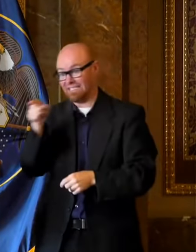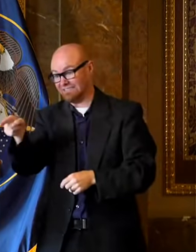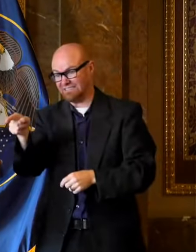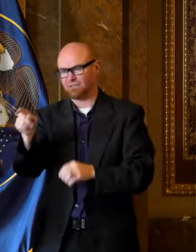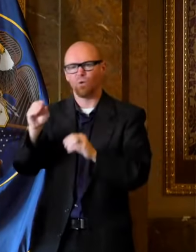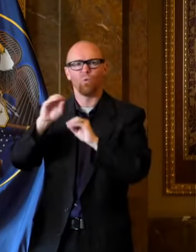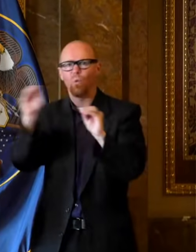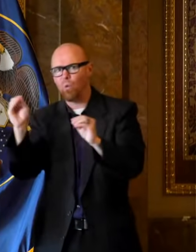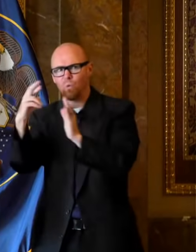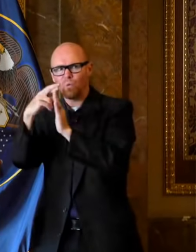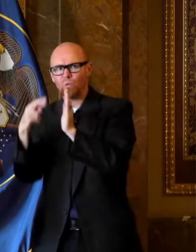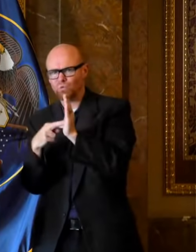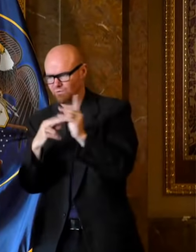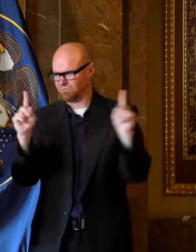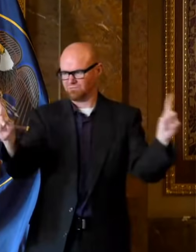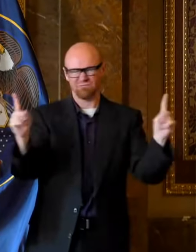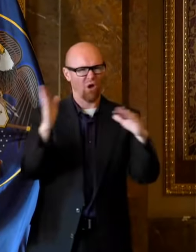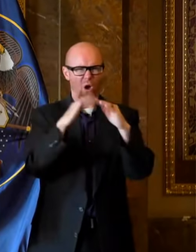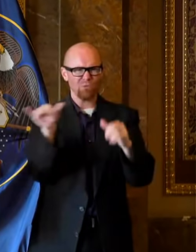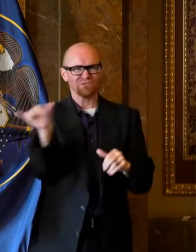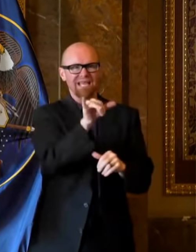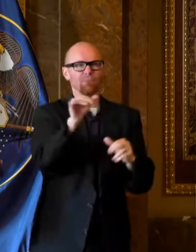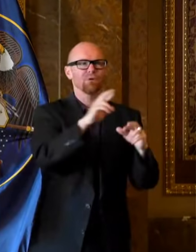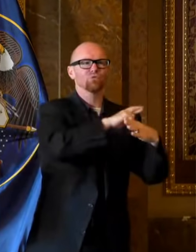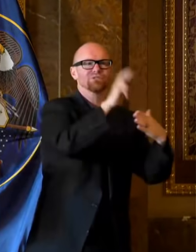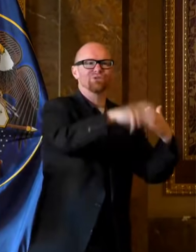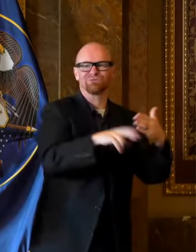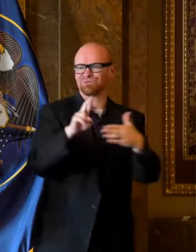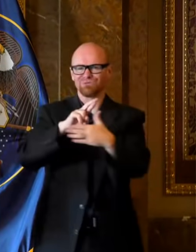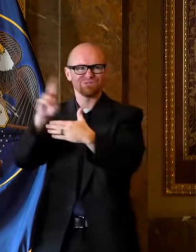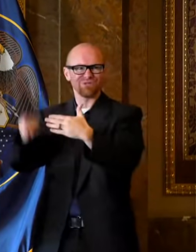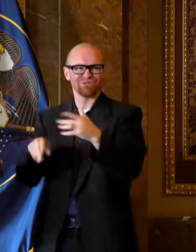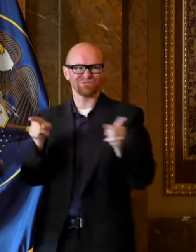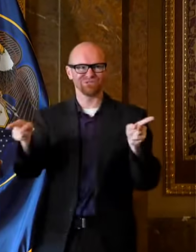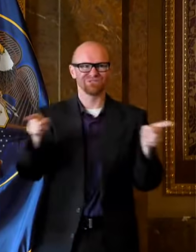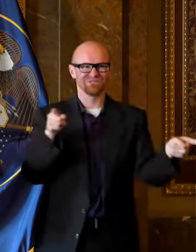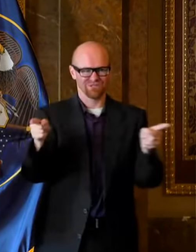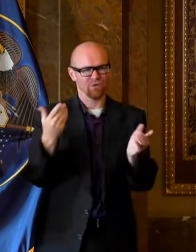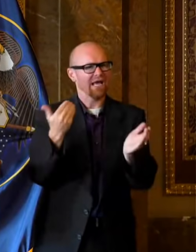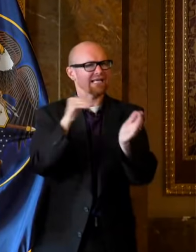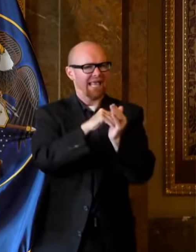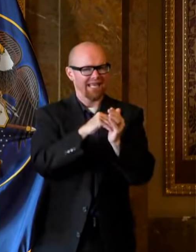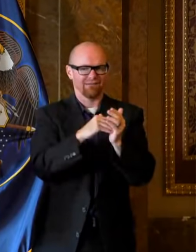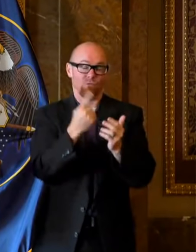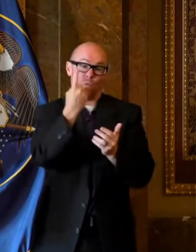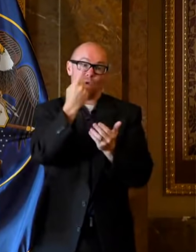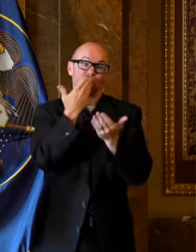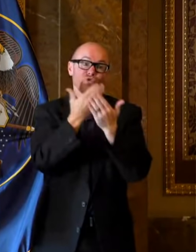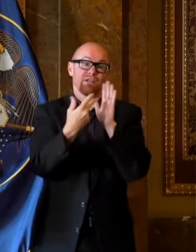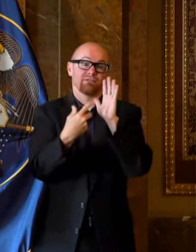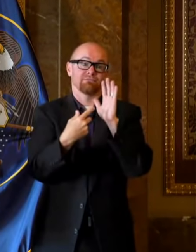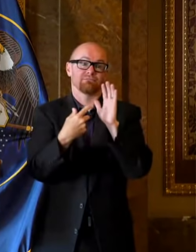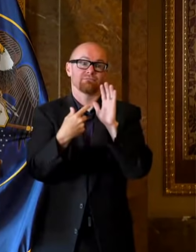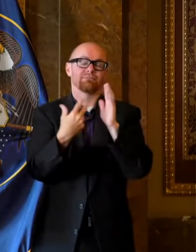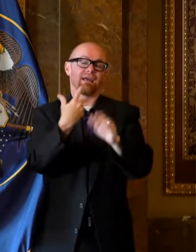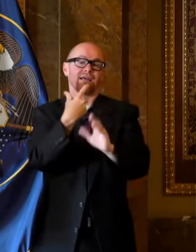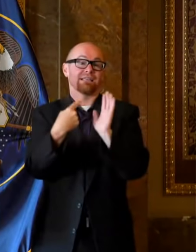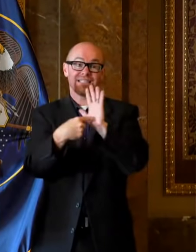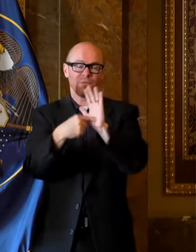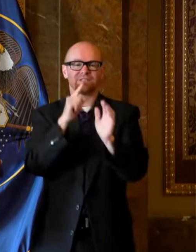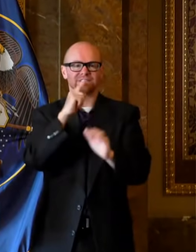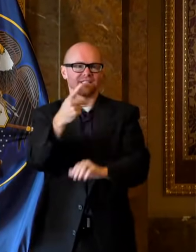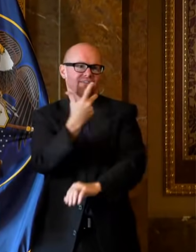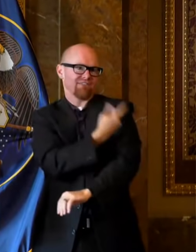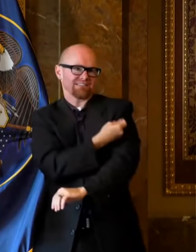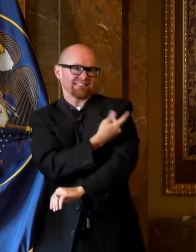based on the information they were given and what was happening there. I think vaccines are a great example of that. Vaccines were waning as soon